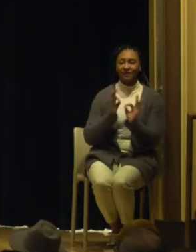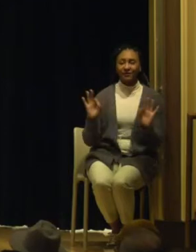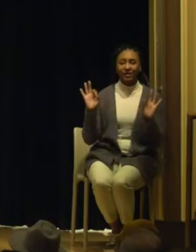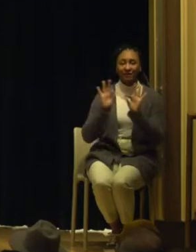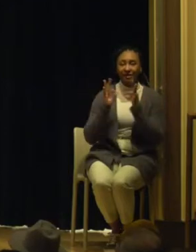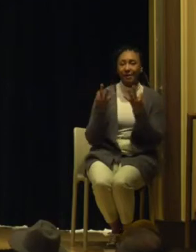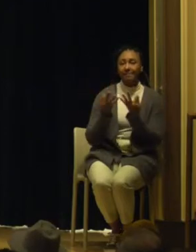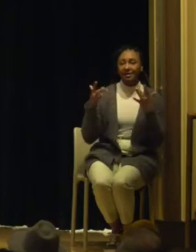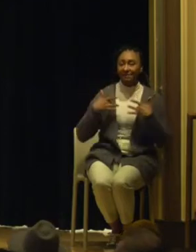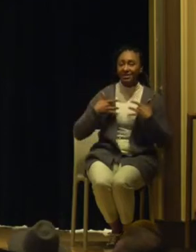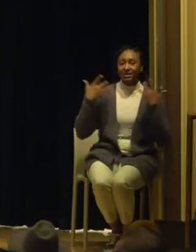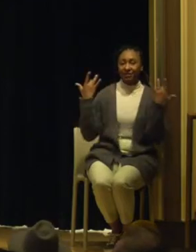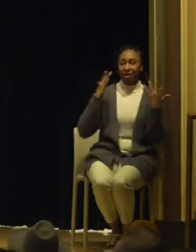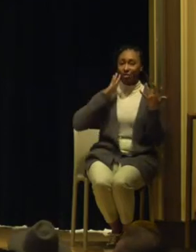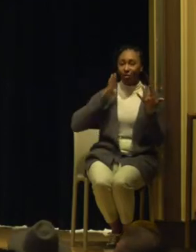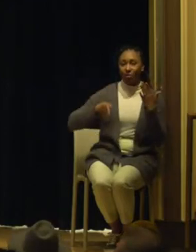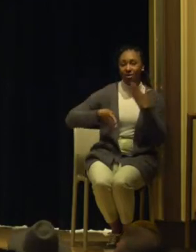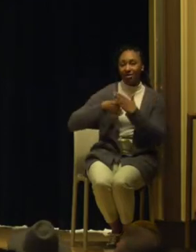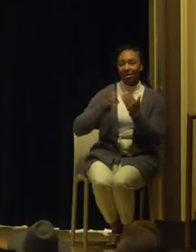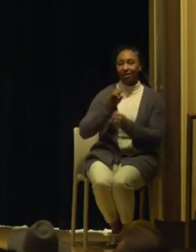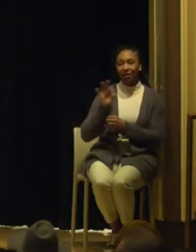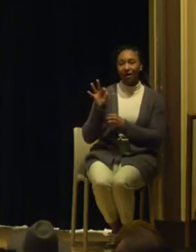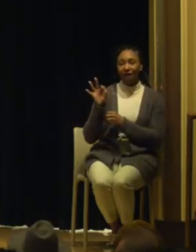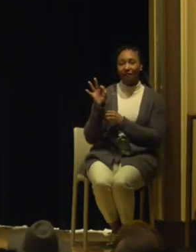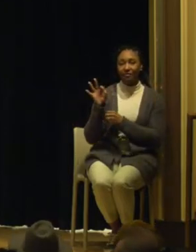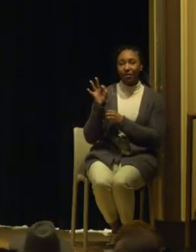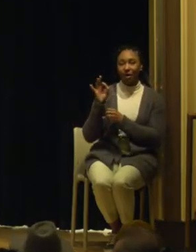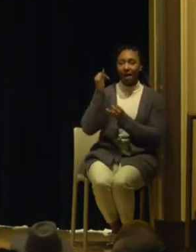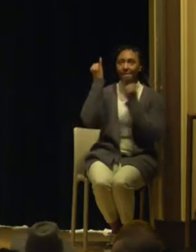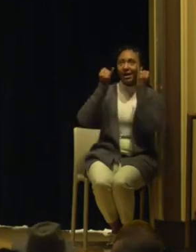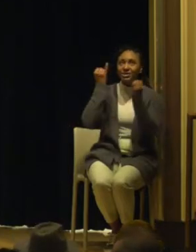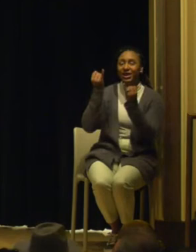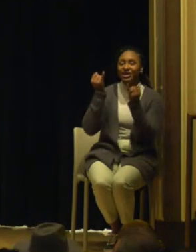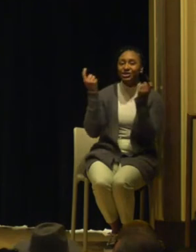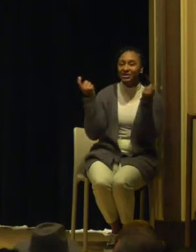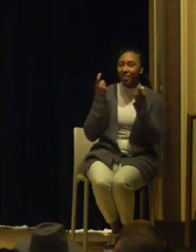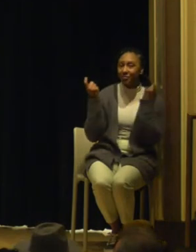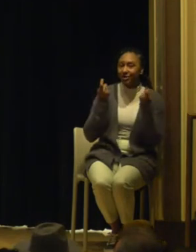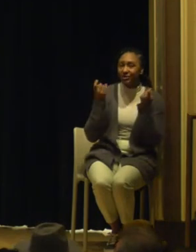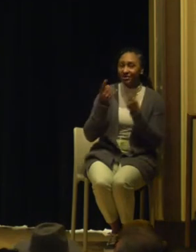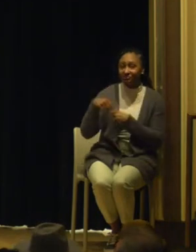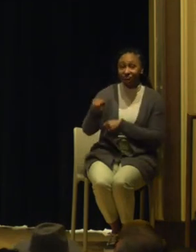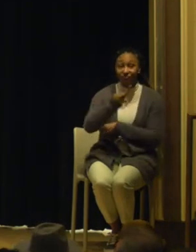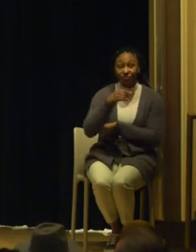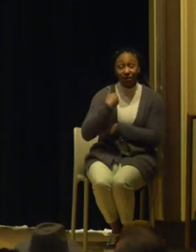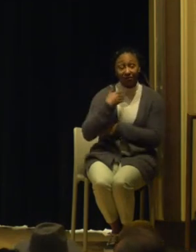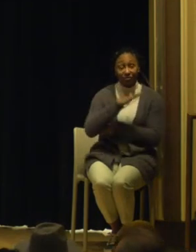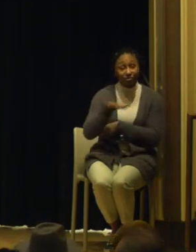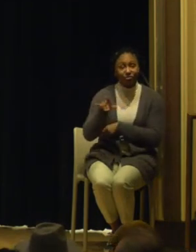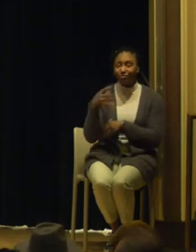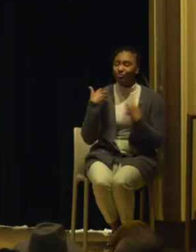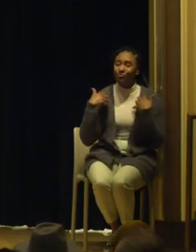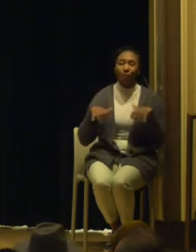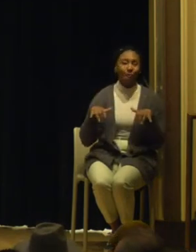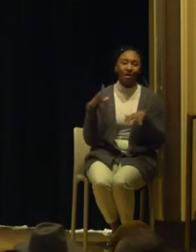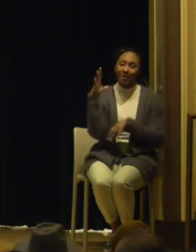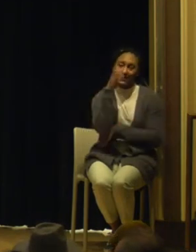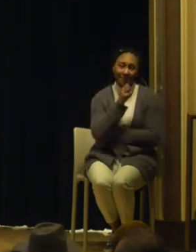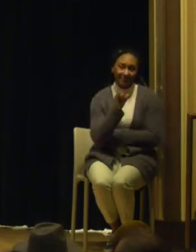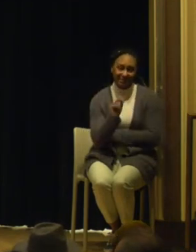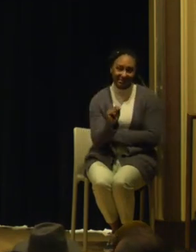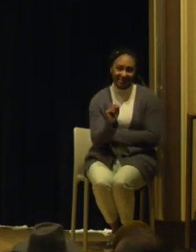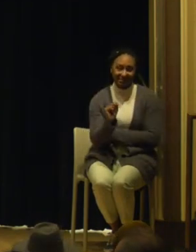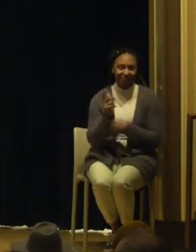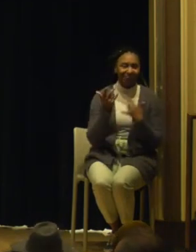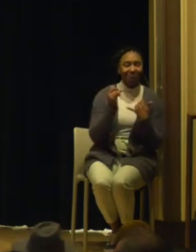to celebrate the kickoff of our imagination celebration. If you have little ones, you won't want to miss it because it'll be like you're entering a book. So even if you don't have little